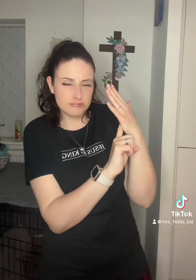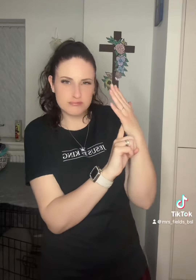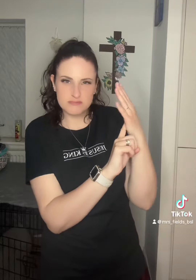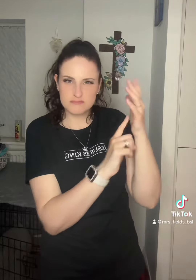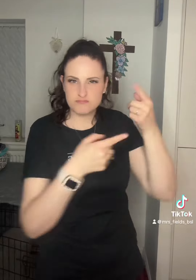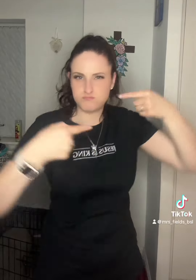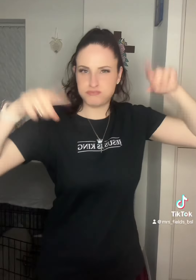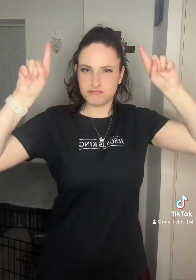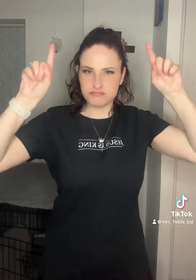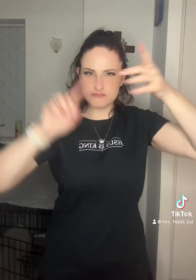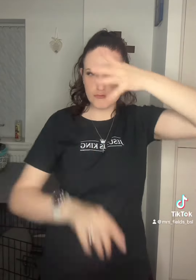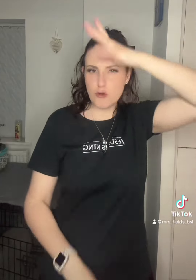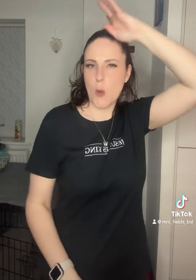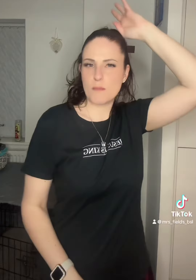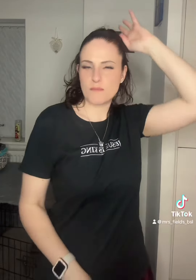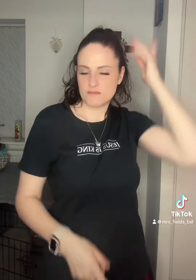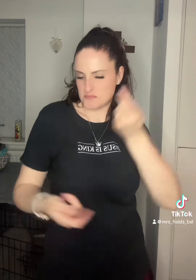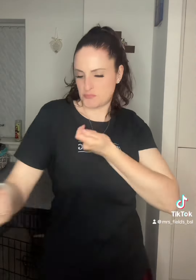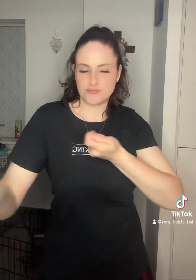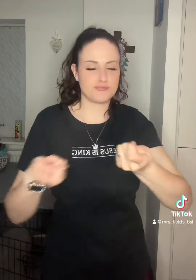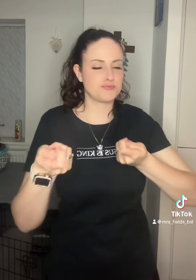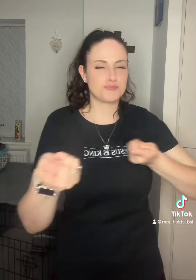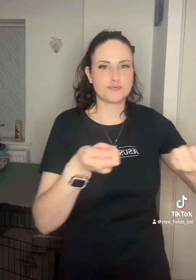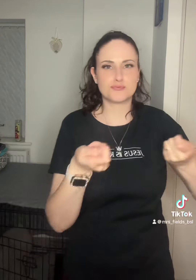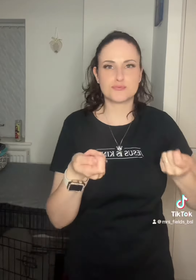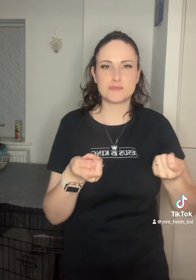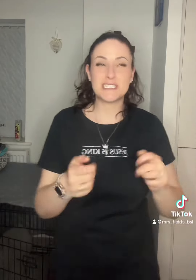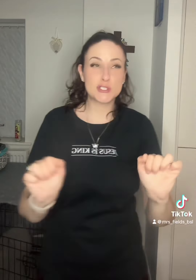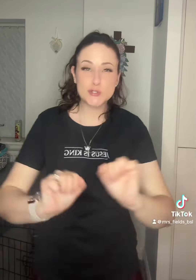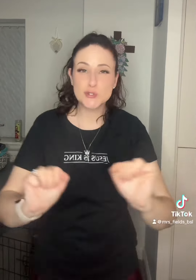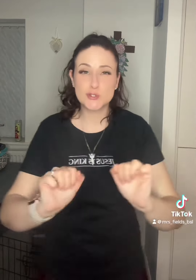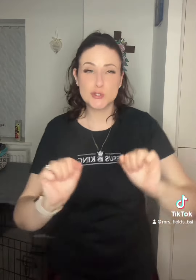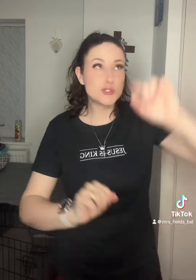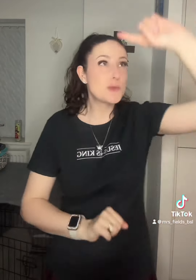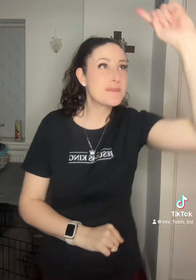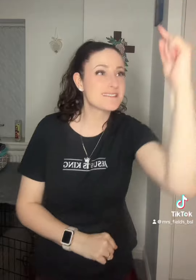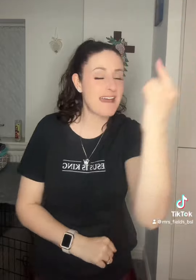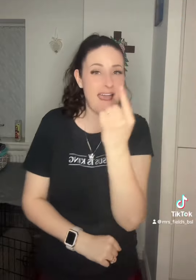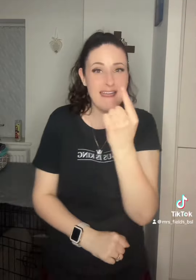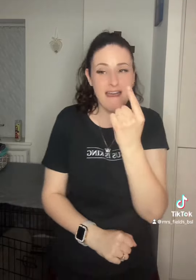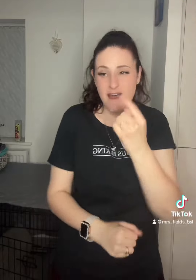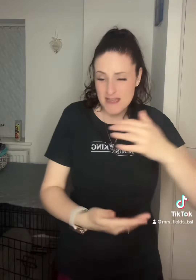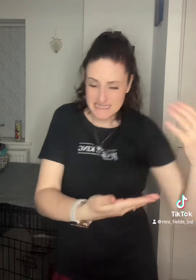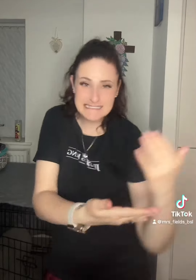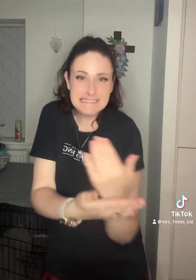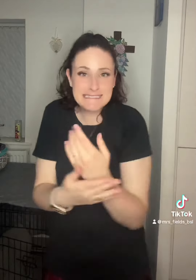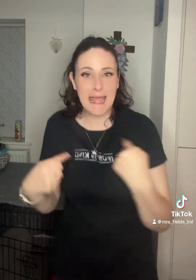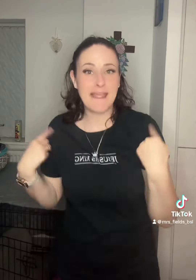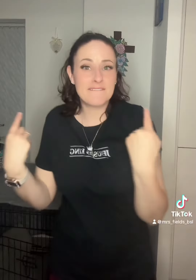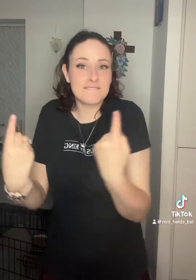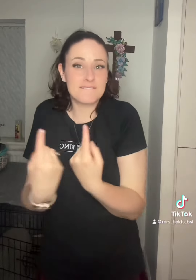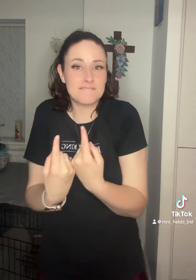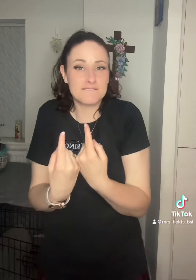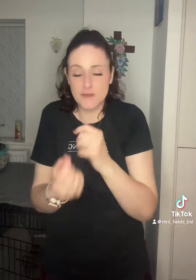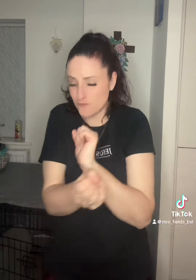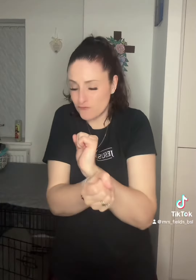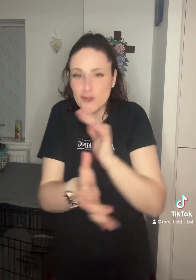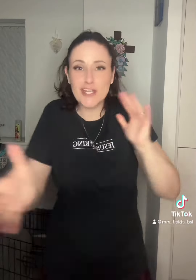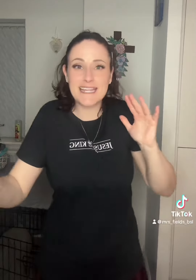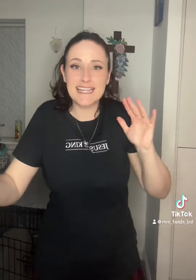that their Messiah was coming, they expected this Davidic Messiah to save them from the slavery of the Roman Empire. They expected